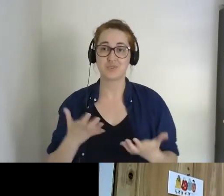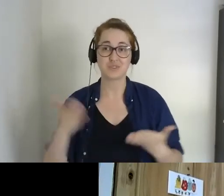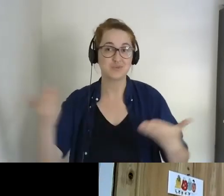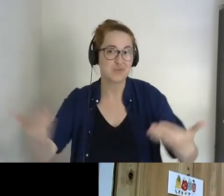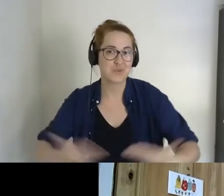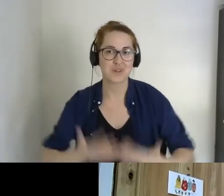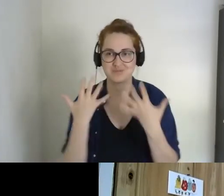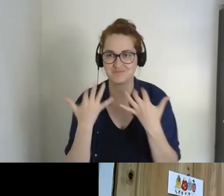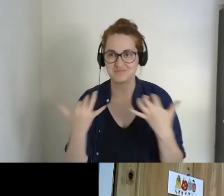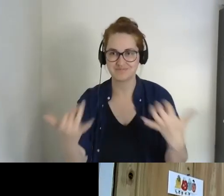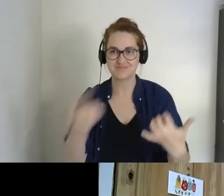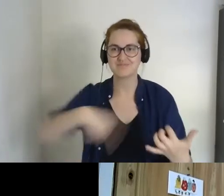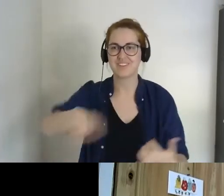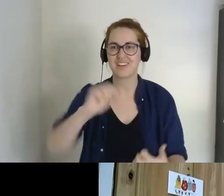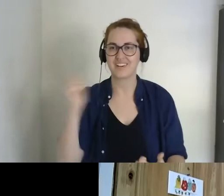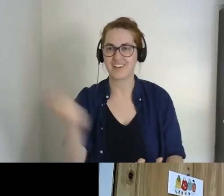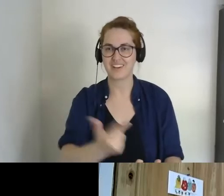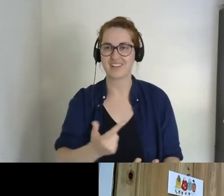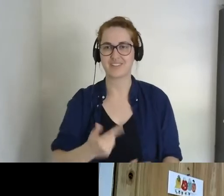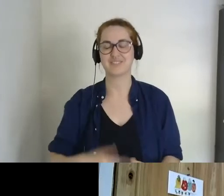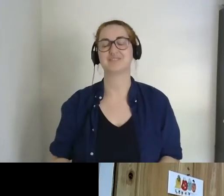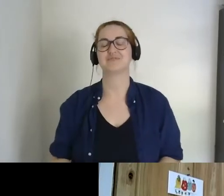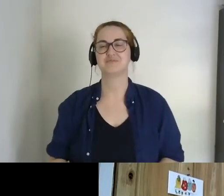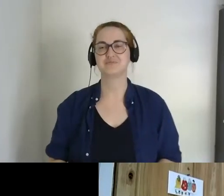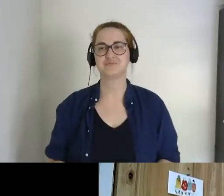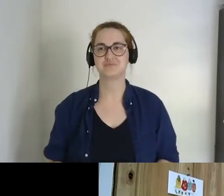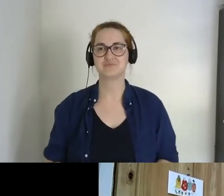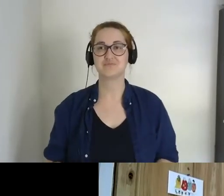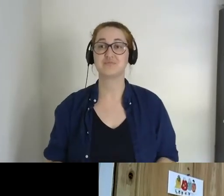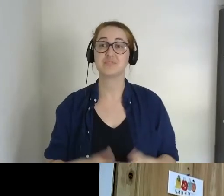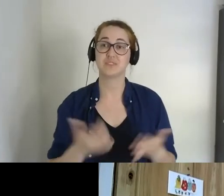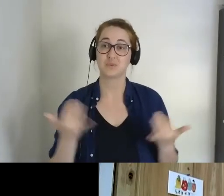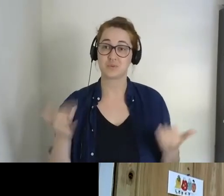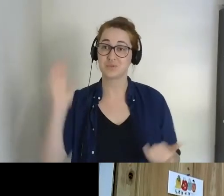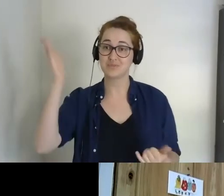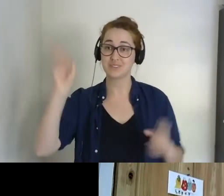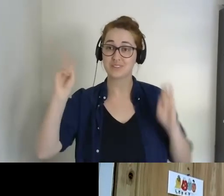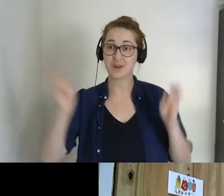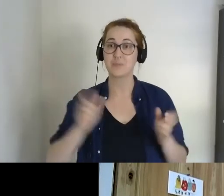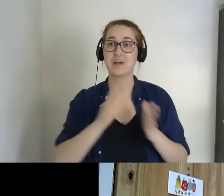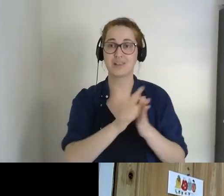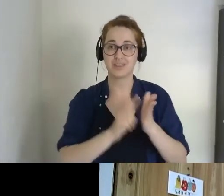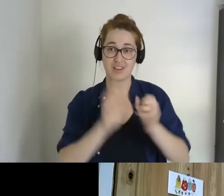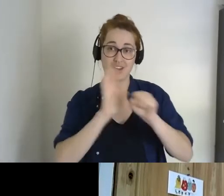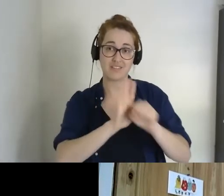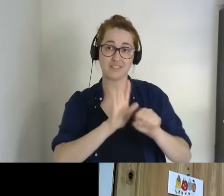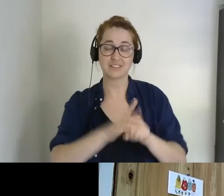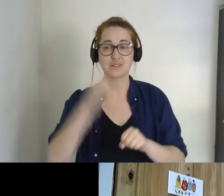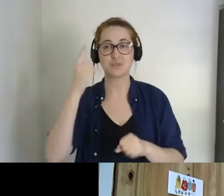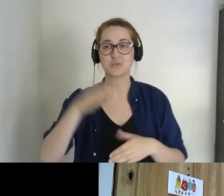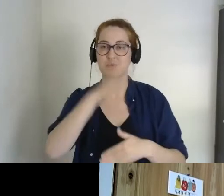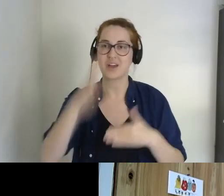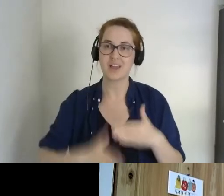welcome everyone to today's webinar, Legal Advocacy to End Discrimination